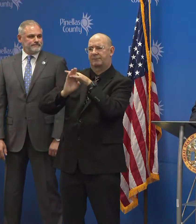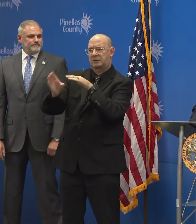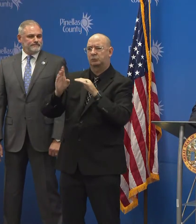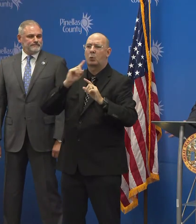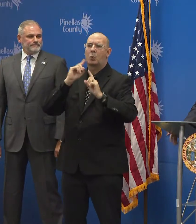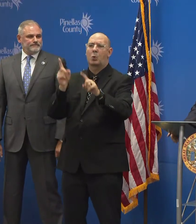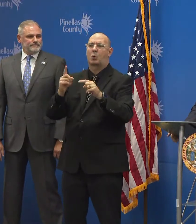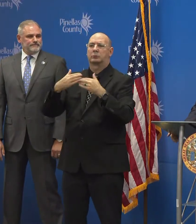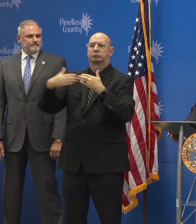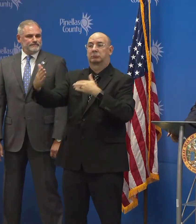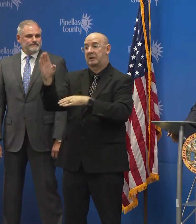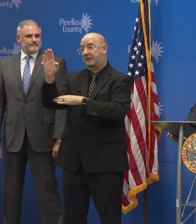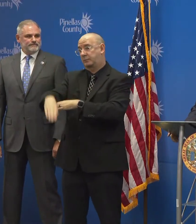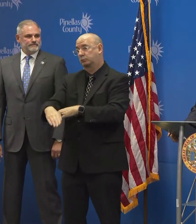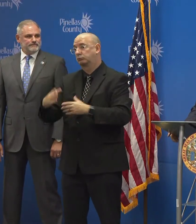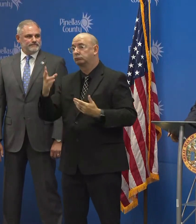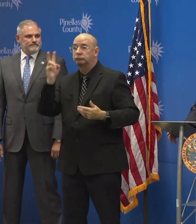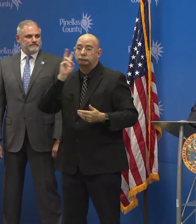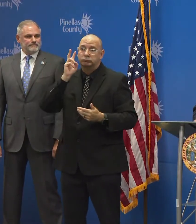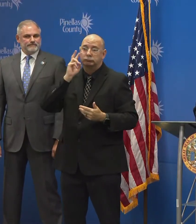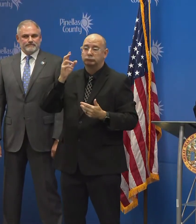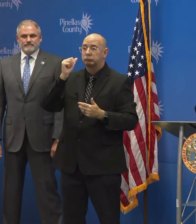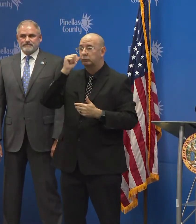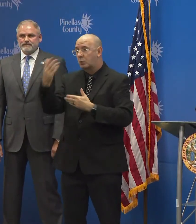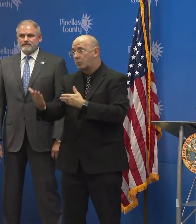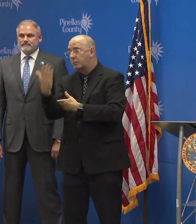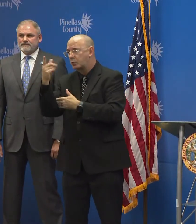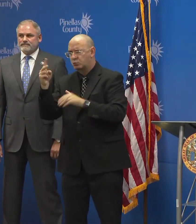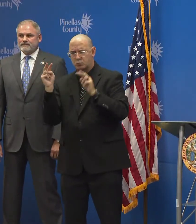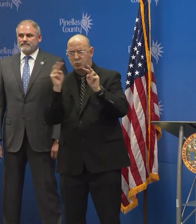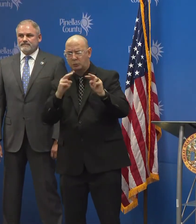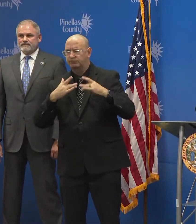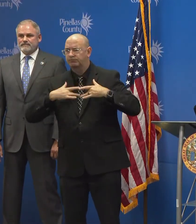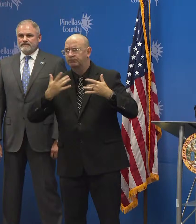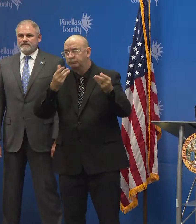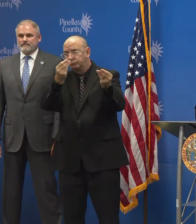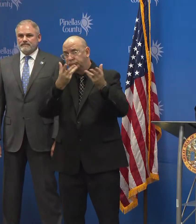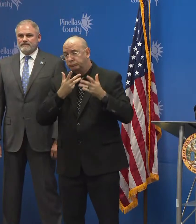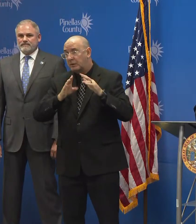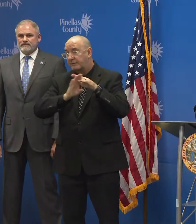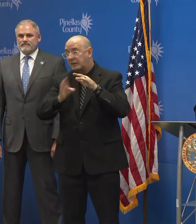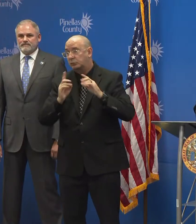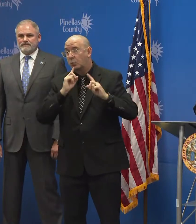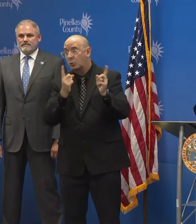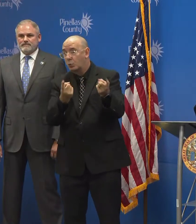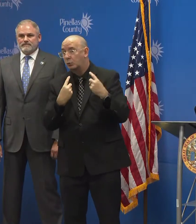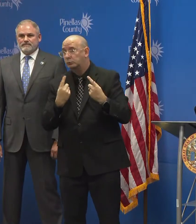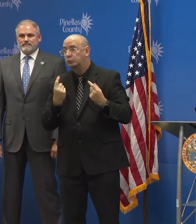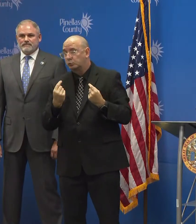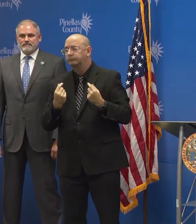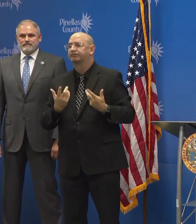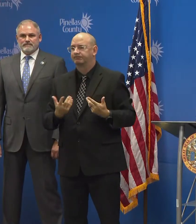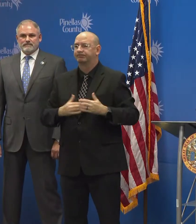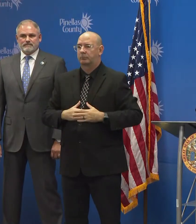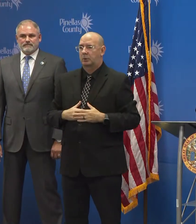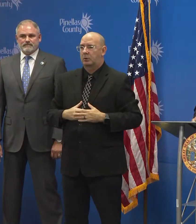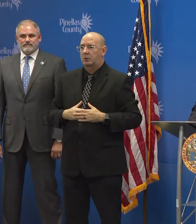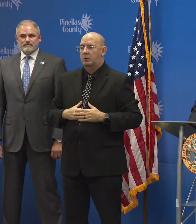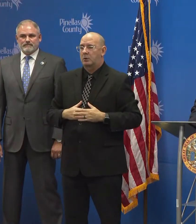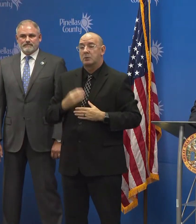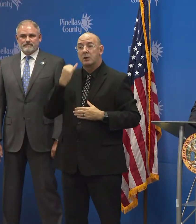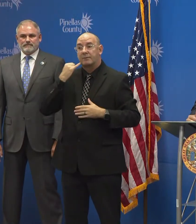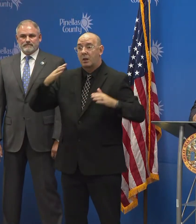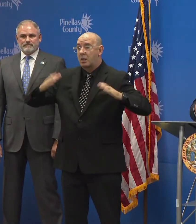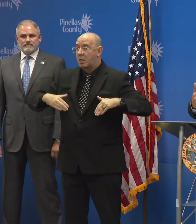And so if you're in some of those surrounding counties, listen to what they have put out. And if they haven't put anything out yet, they will likely do